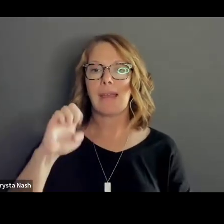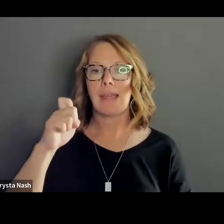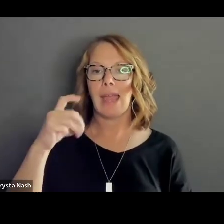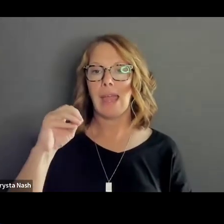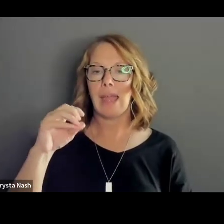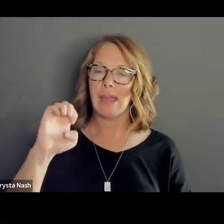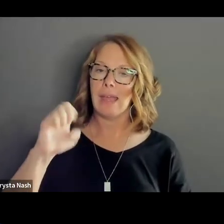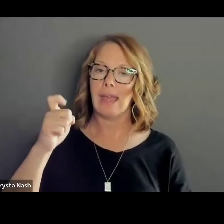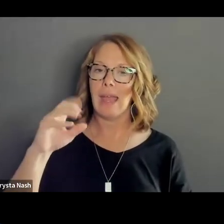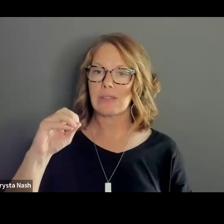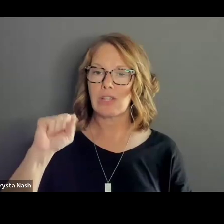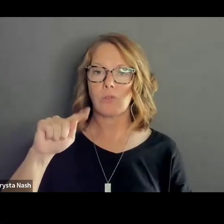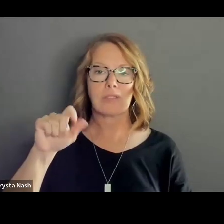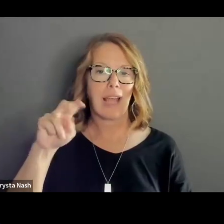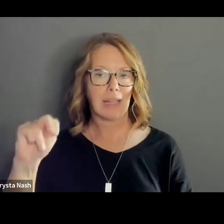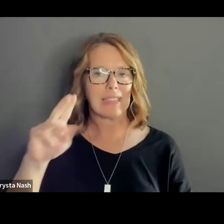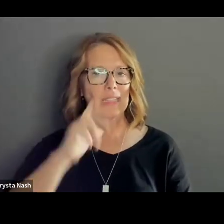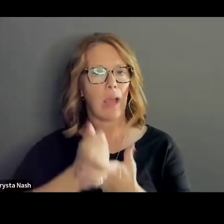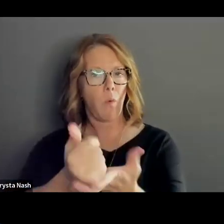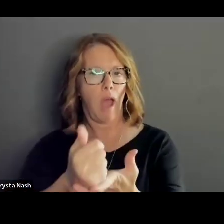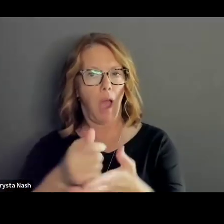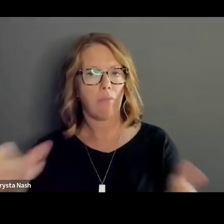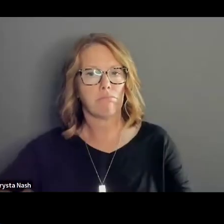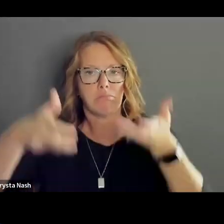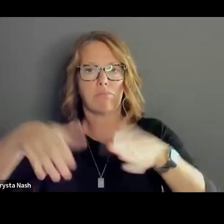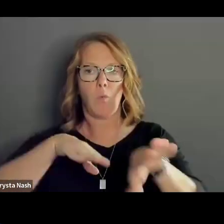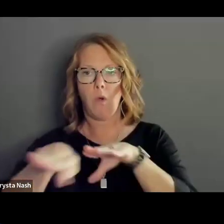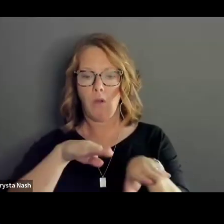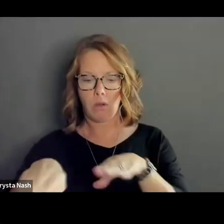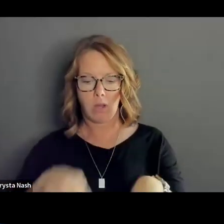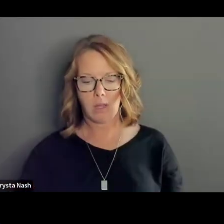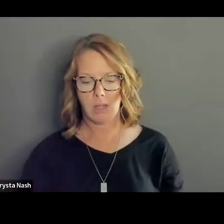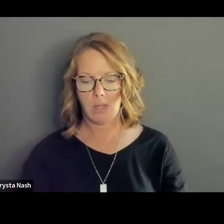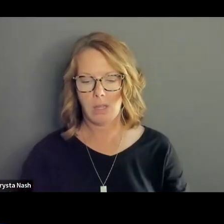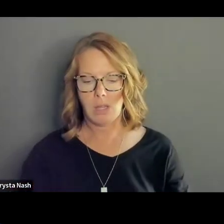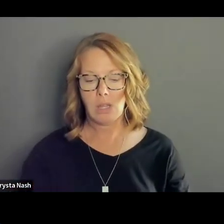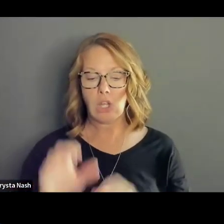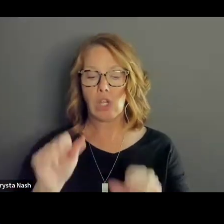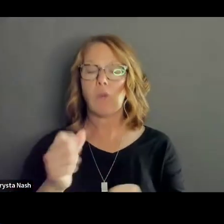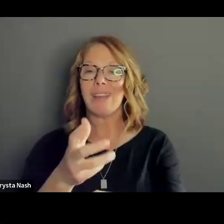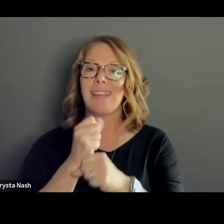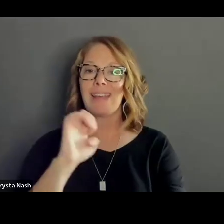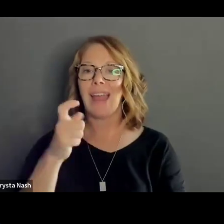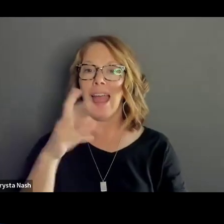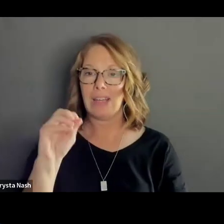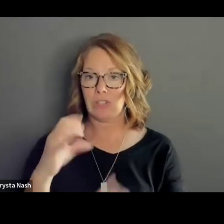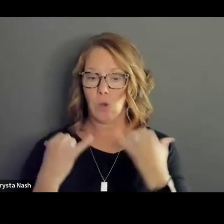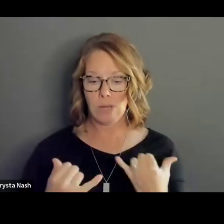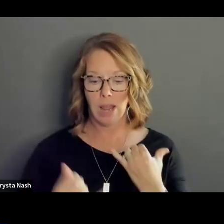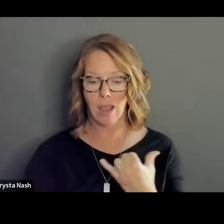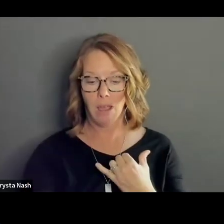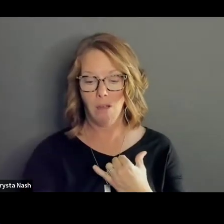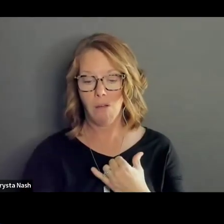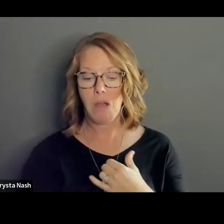exoskeletons that will help them walk, and those are done now. You can get an exoskeleton now through